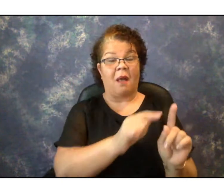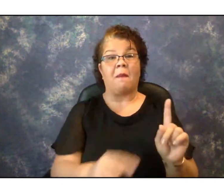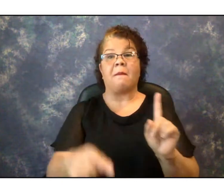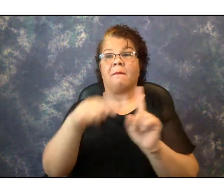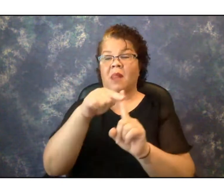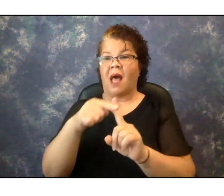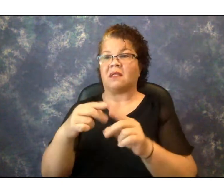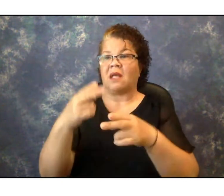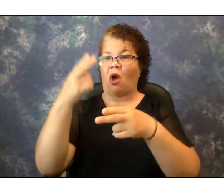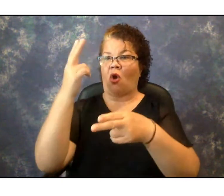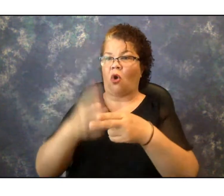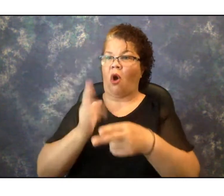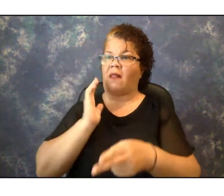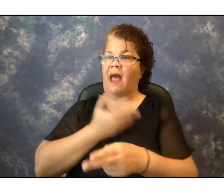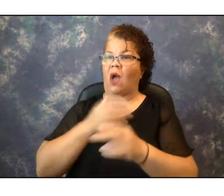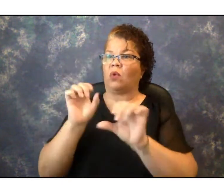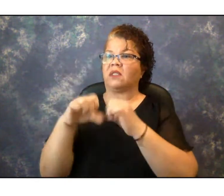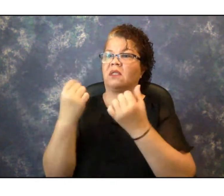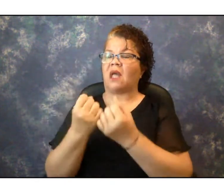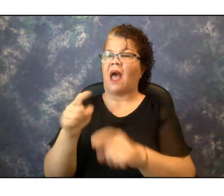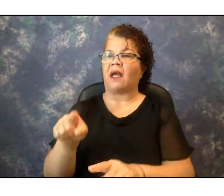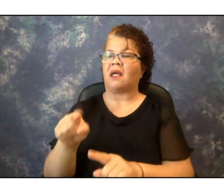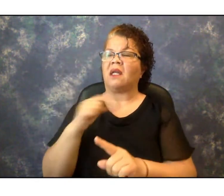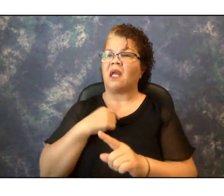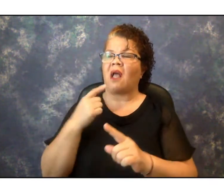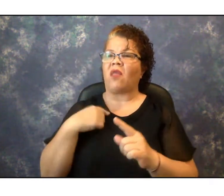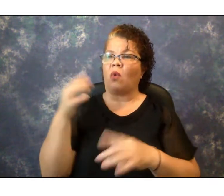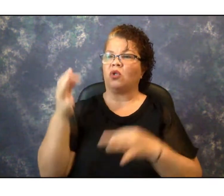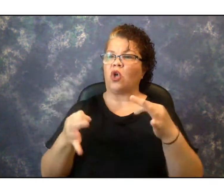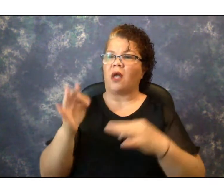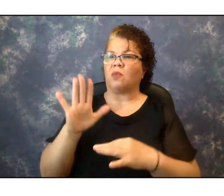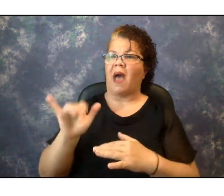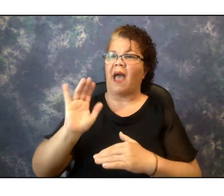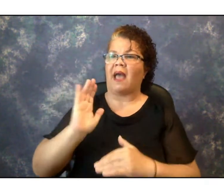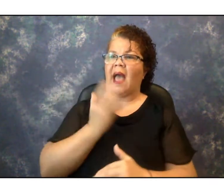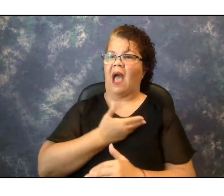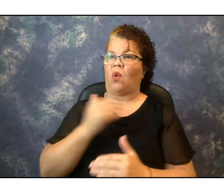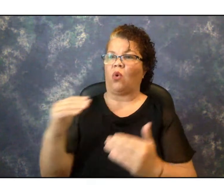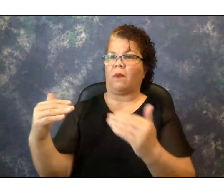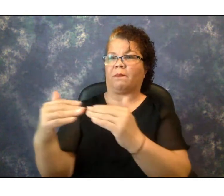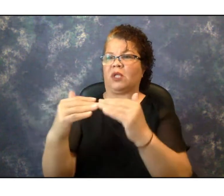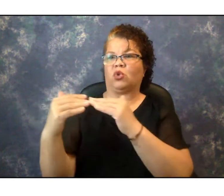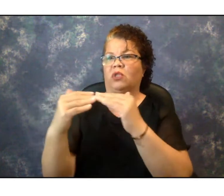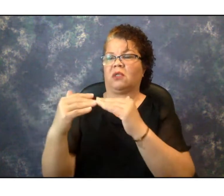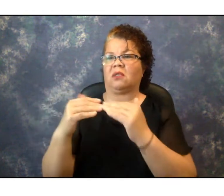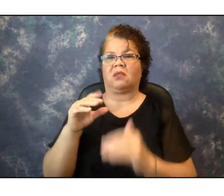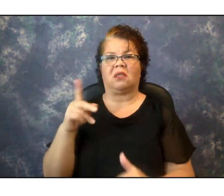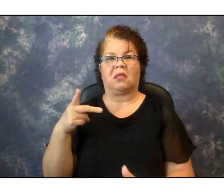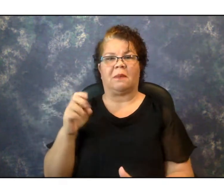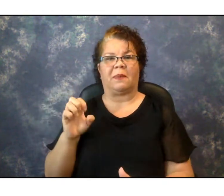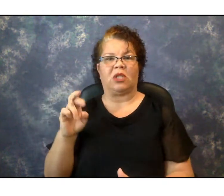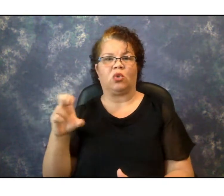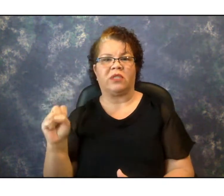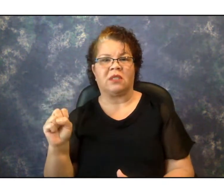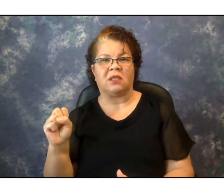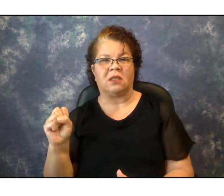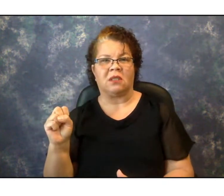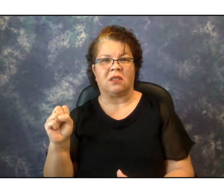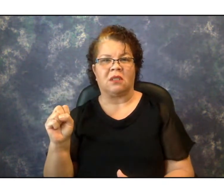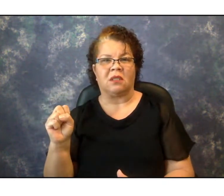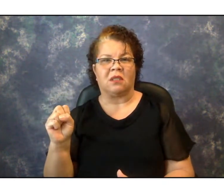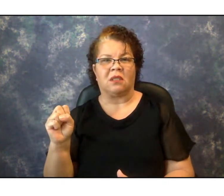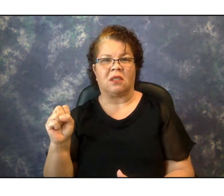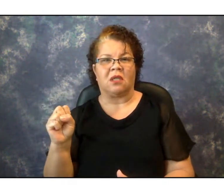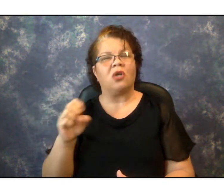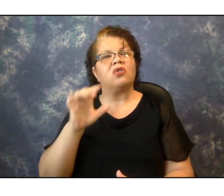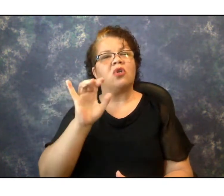should be judged by their peers? Right. So that's the work of critical race theory, to get the students to ask the question, right? So